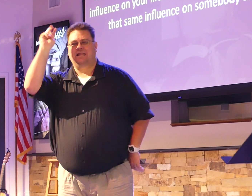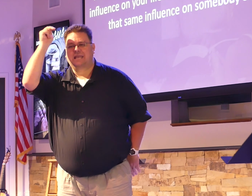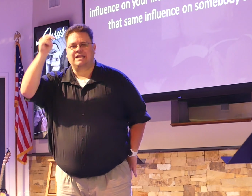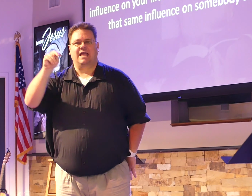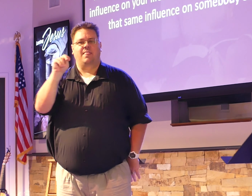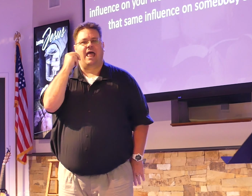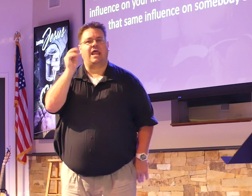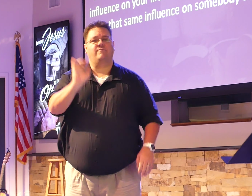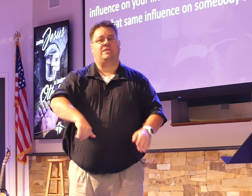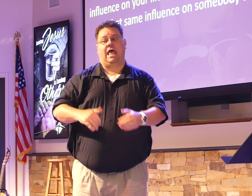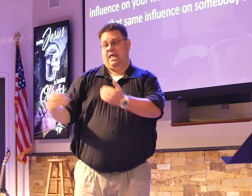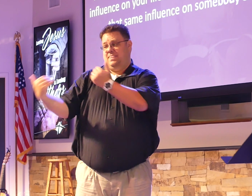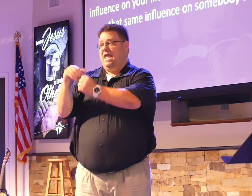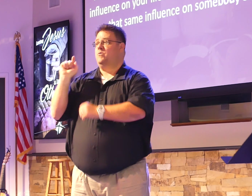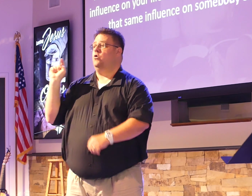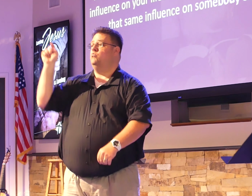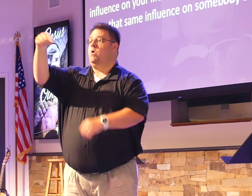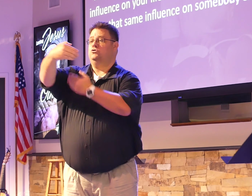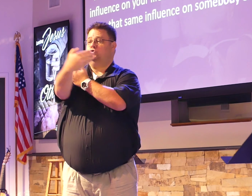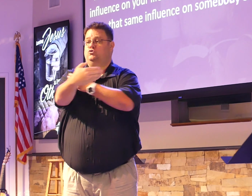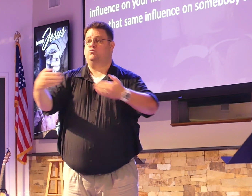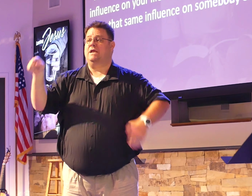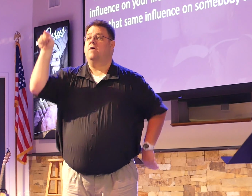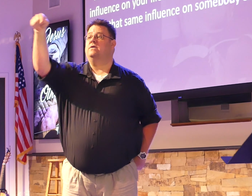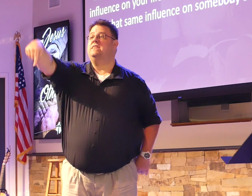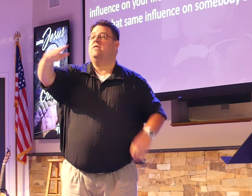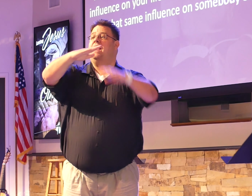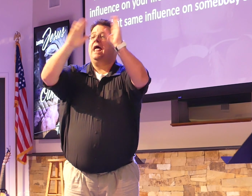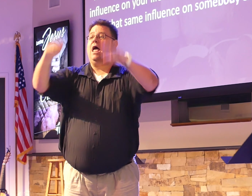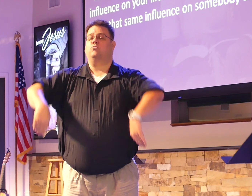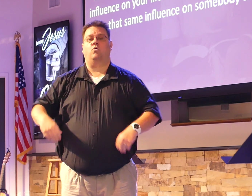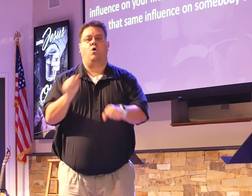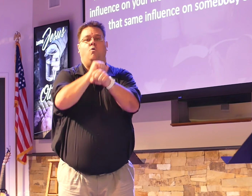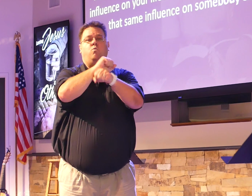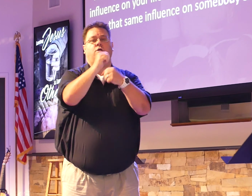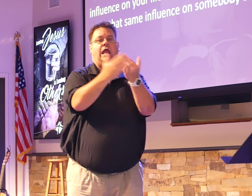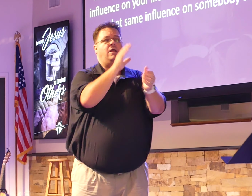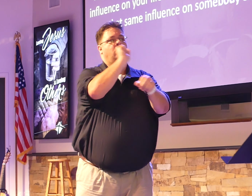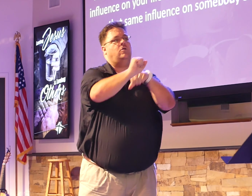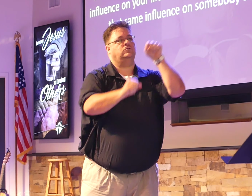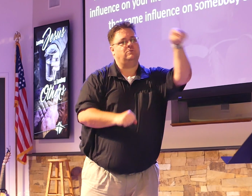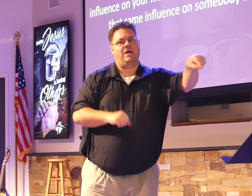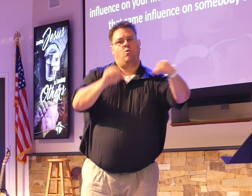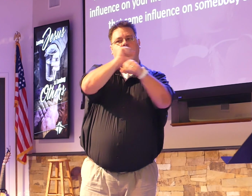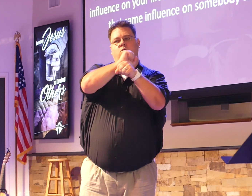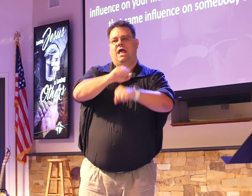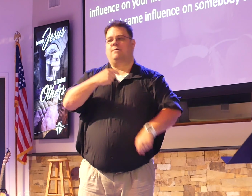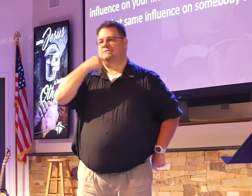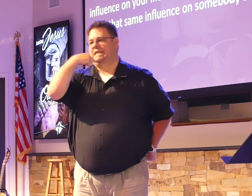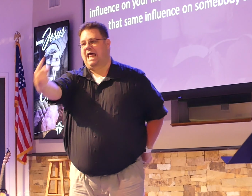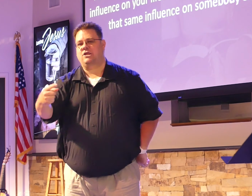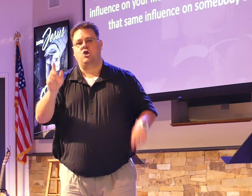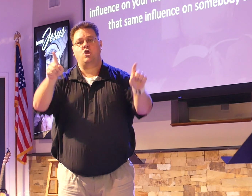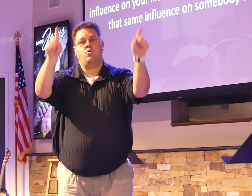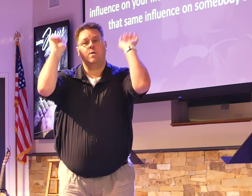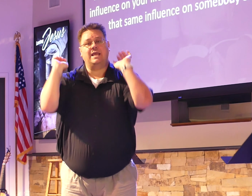that neighbor across the street. I'm telling that coworker. I'm telling you that you can be a